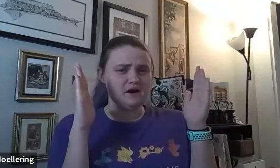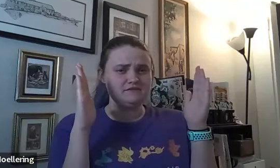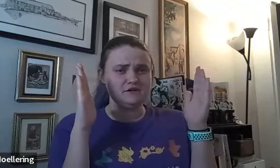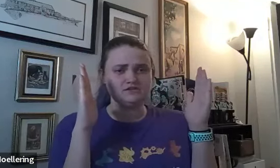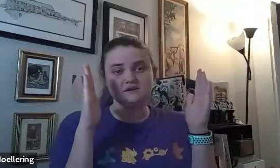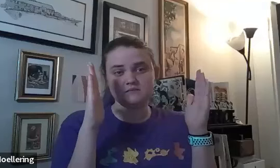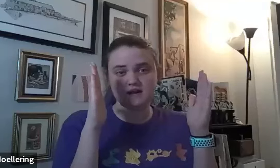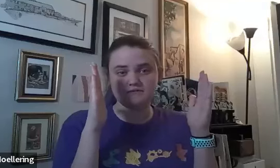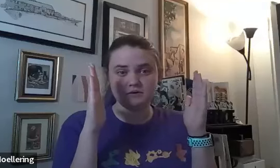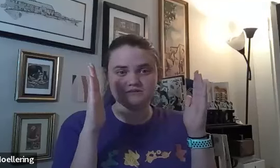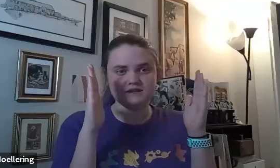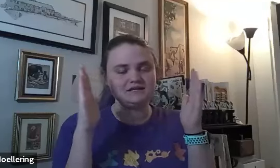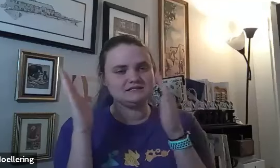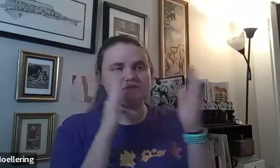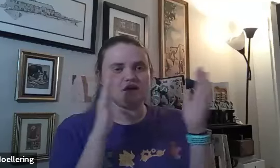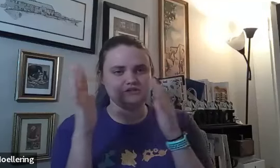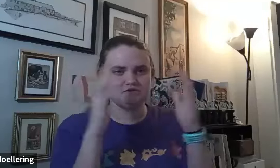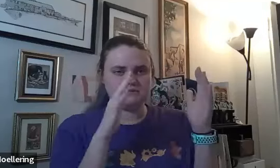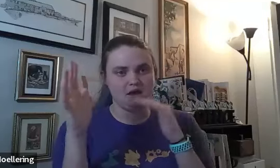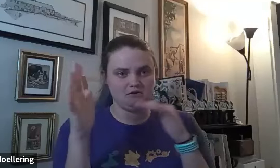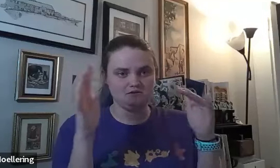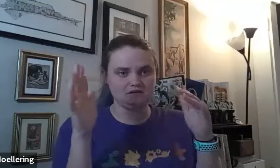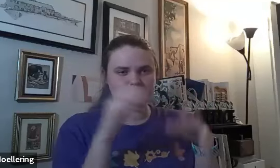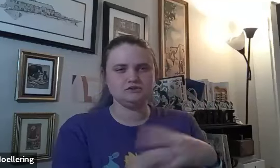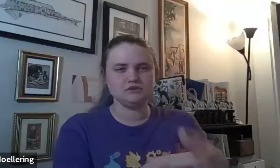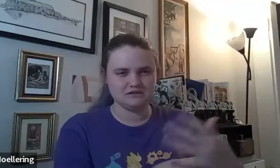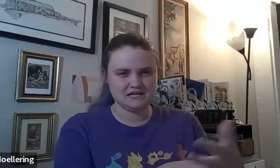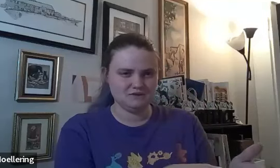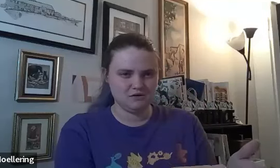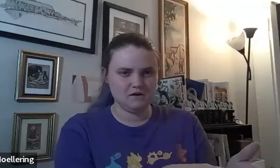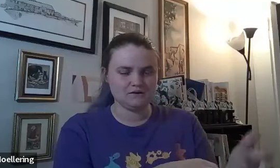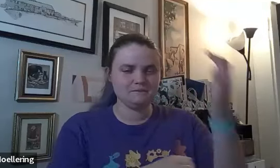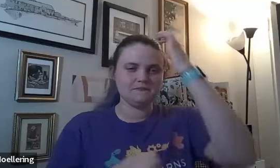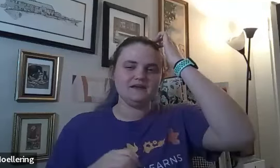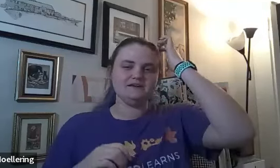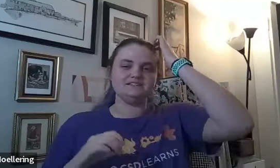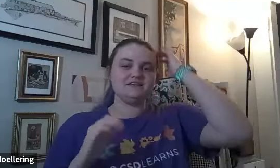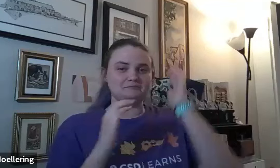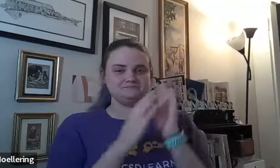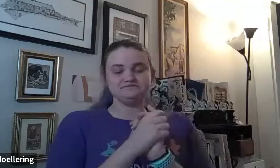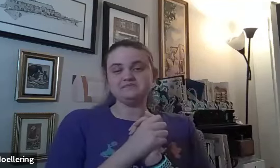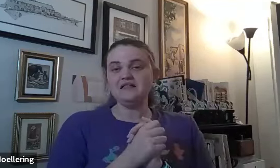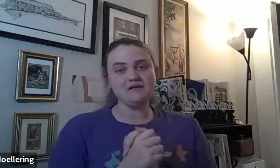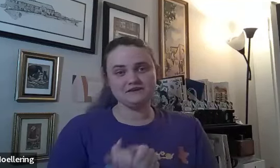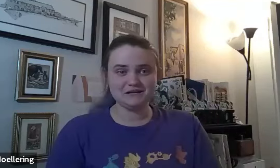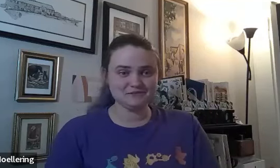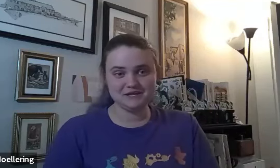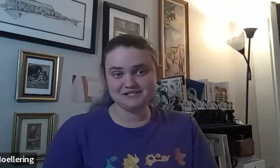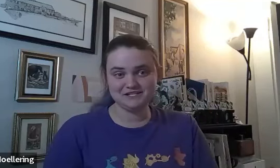25, there's some that have their own sign and some that do the pattern thing. So you'll notice that as we go along. So the first numbers we're going to do